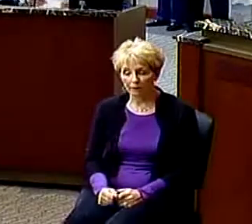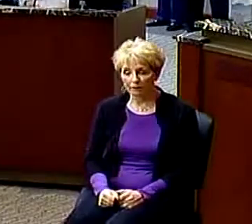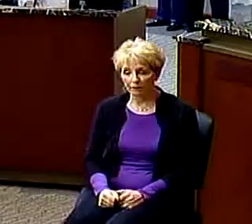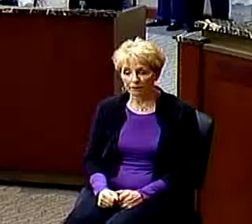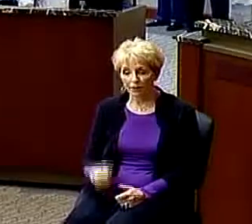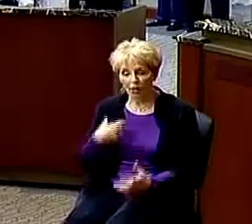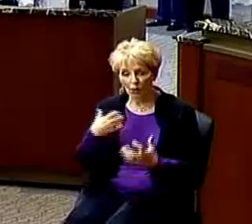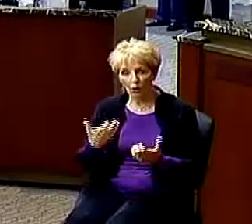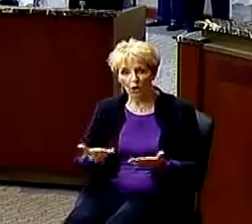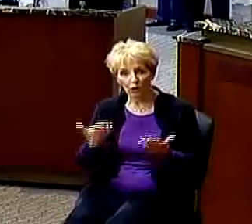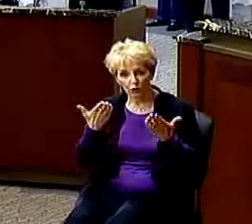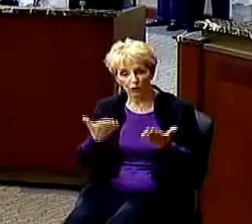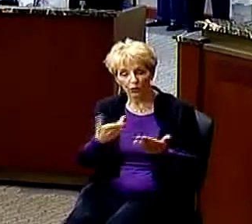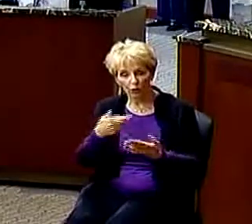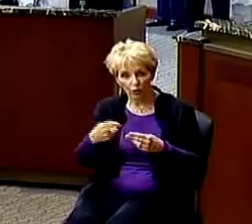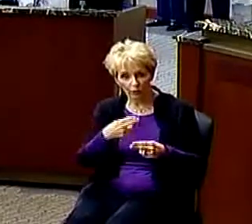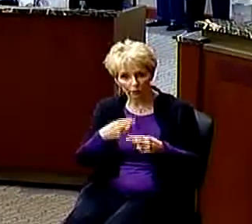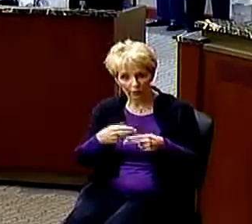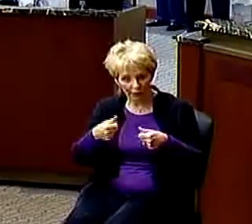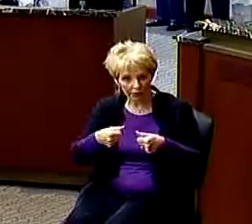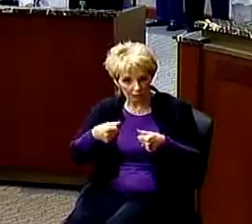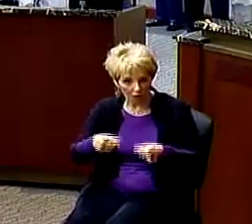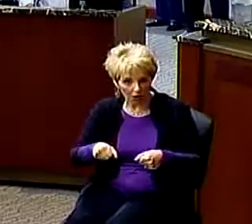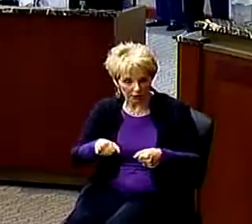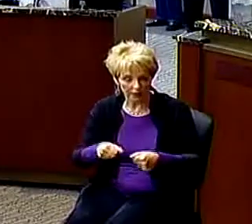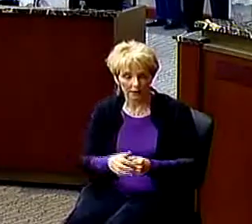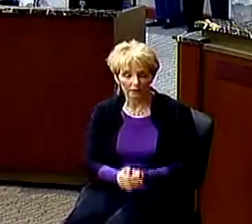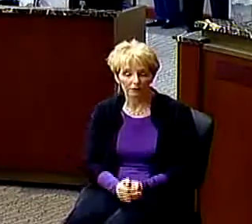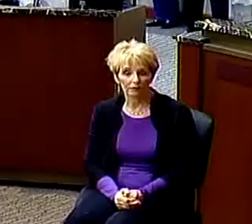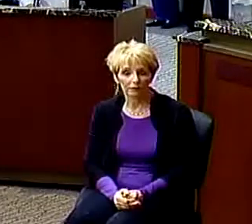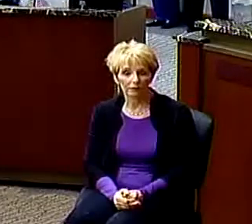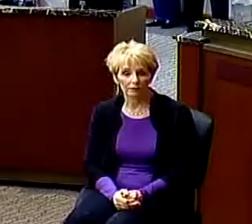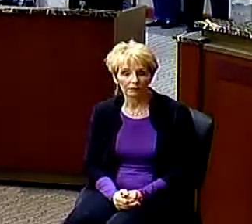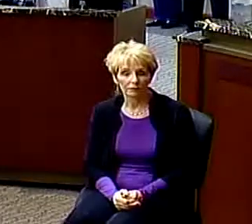I want to address you about the deposits.